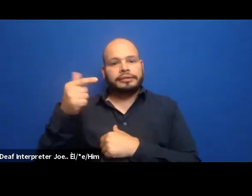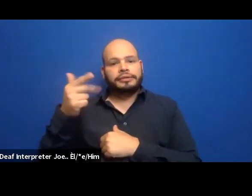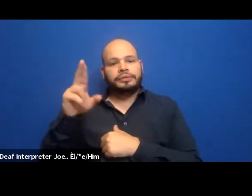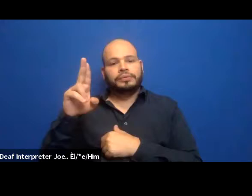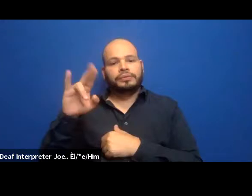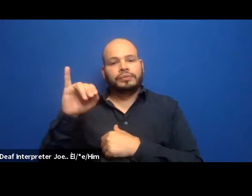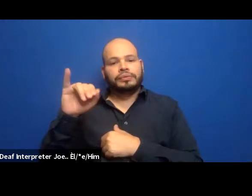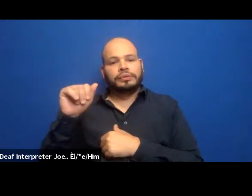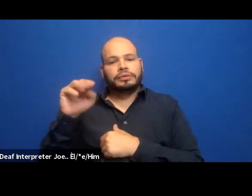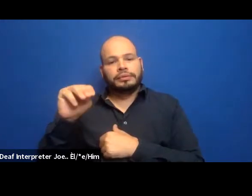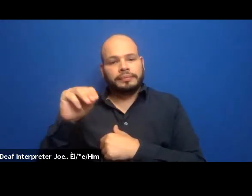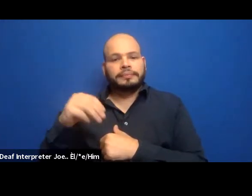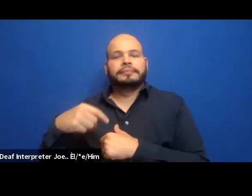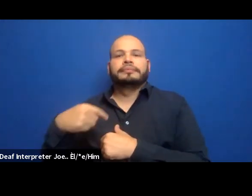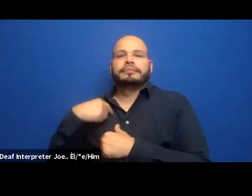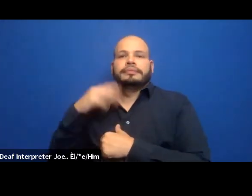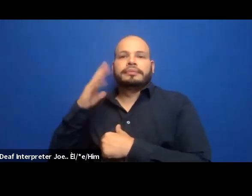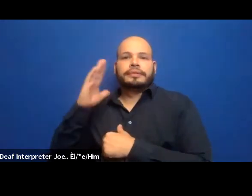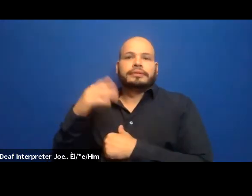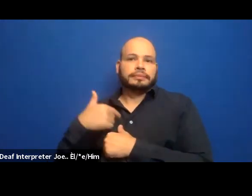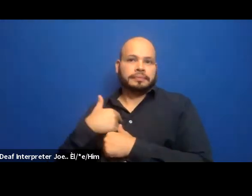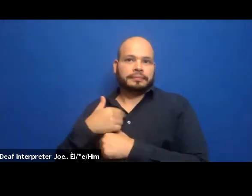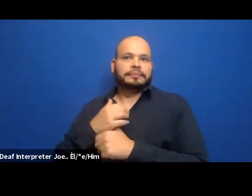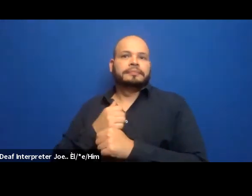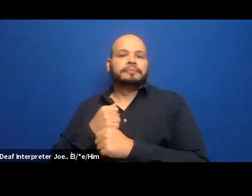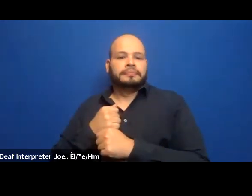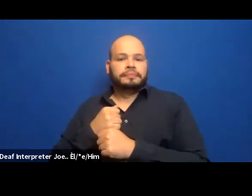I'm from Richmond, California. And